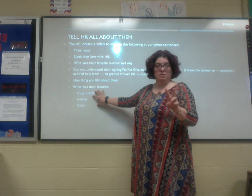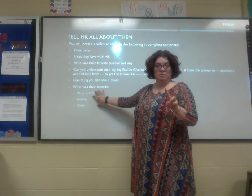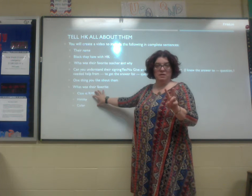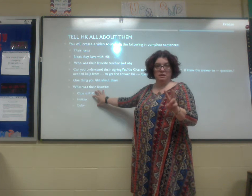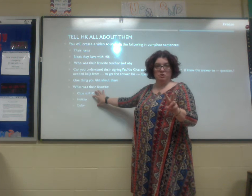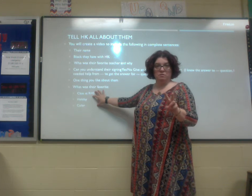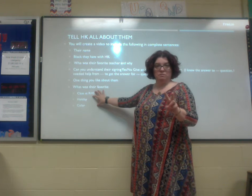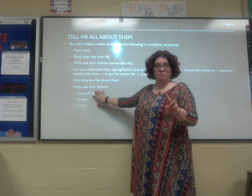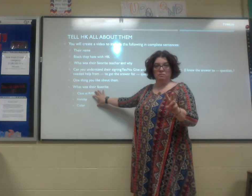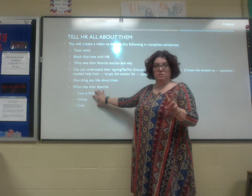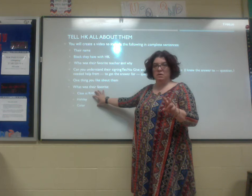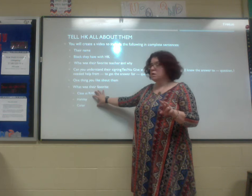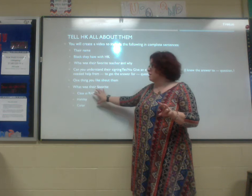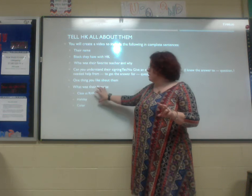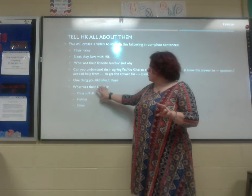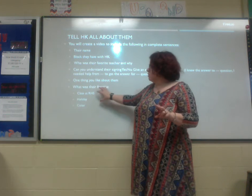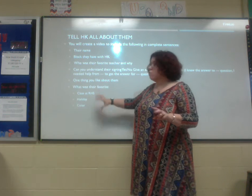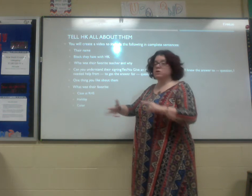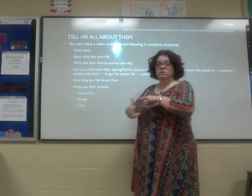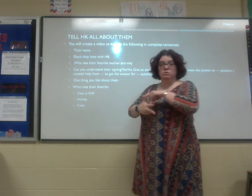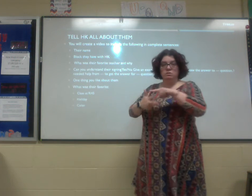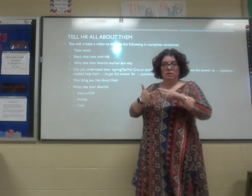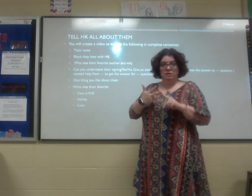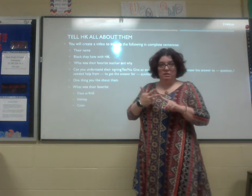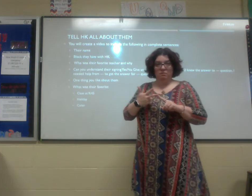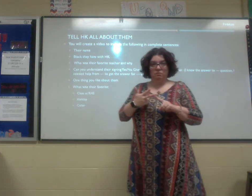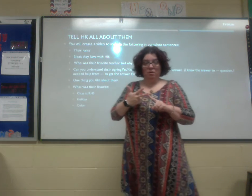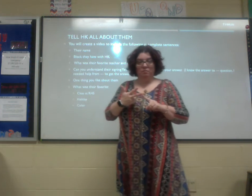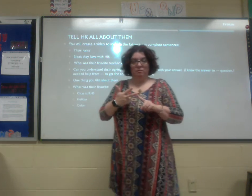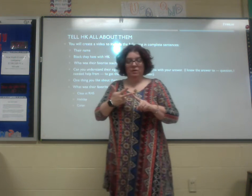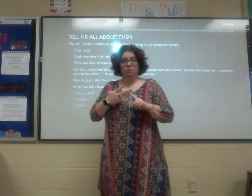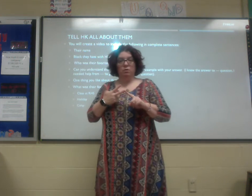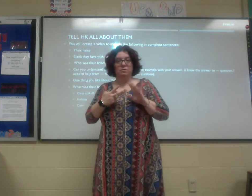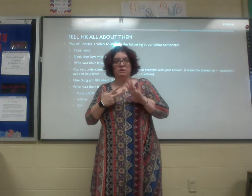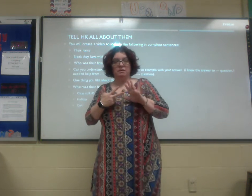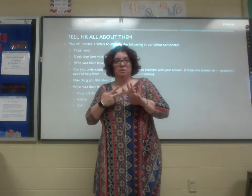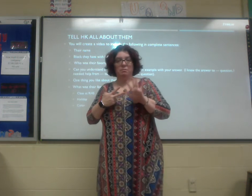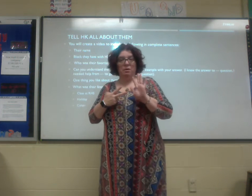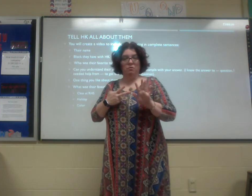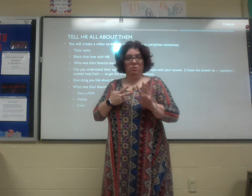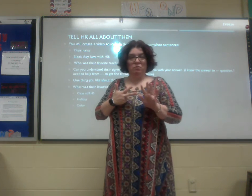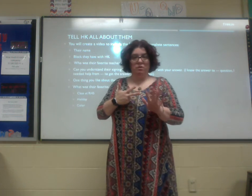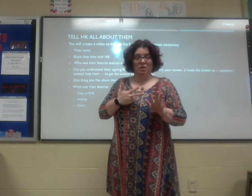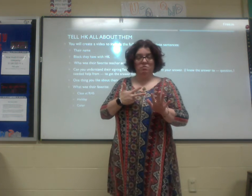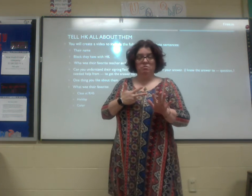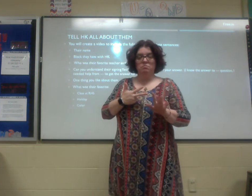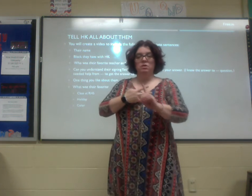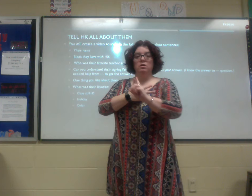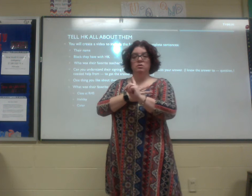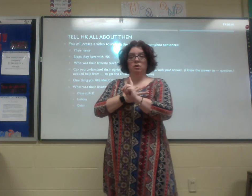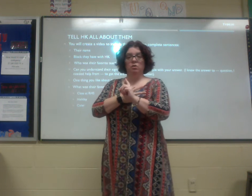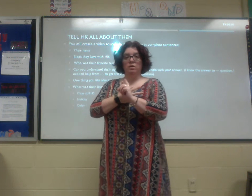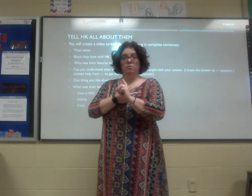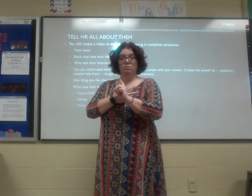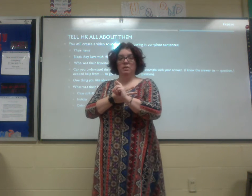pay attention. You're going to do this in listing form if you have the same pen pal for both videos. So it would